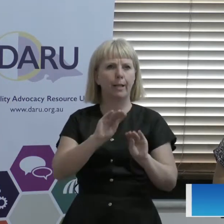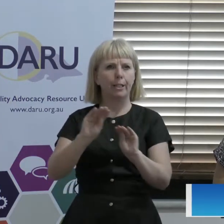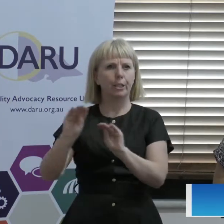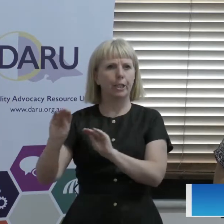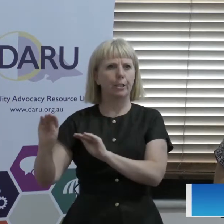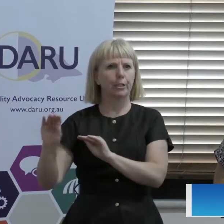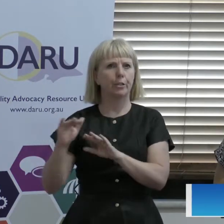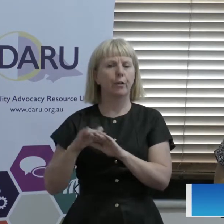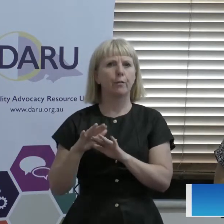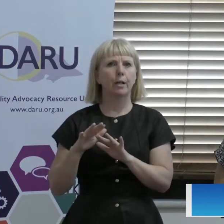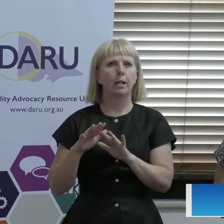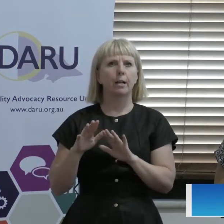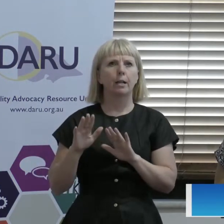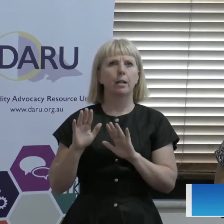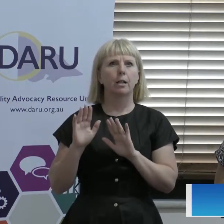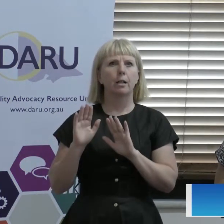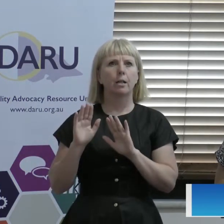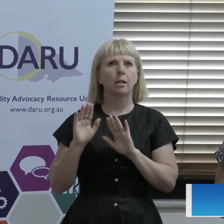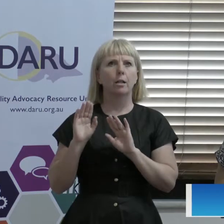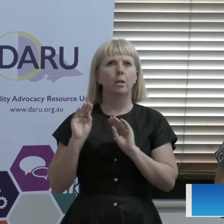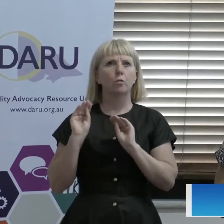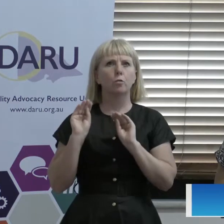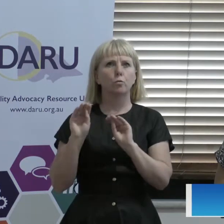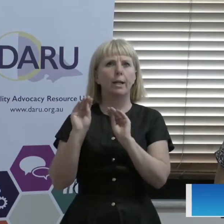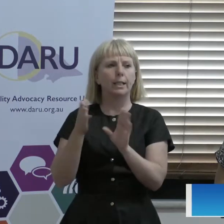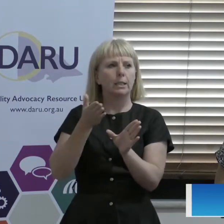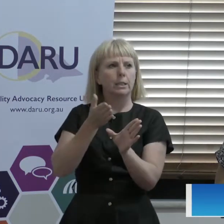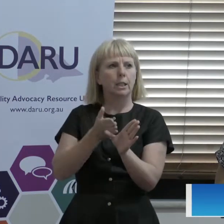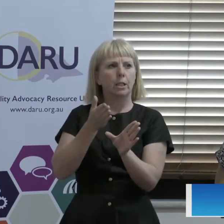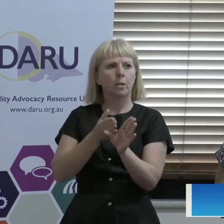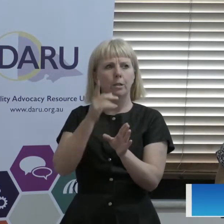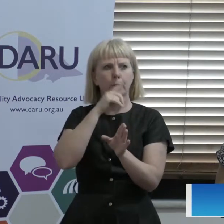around training the psychologists.